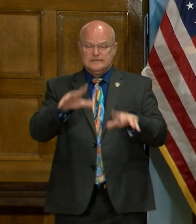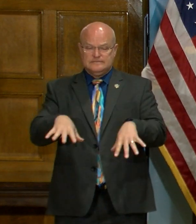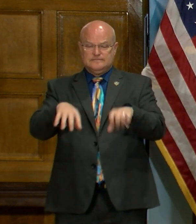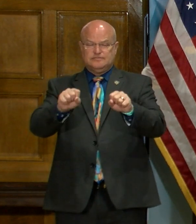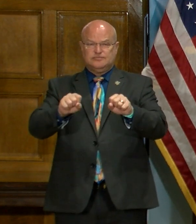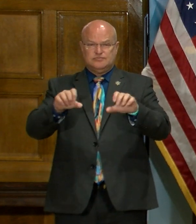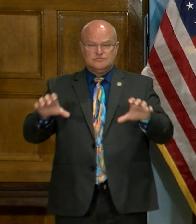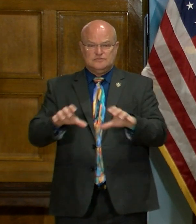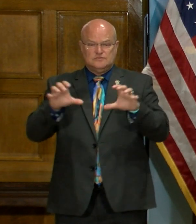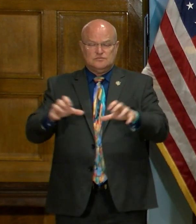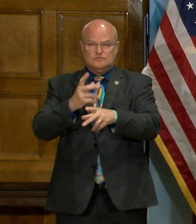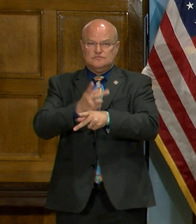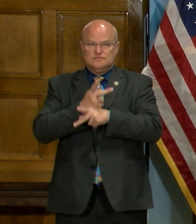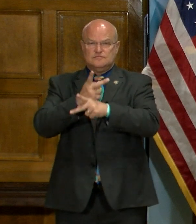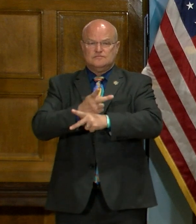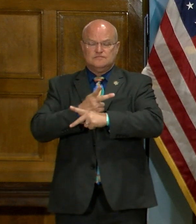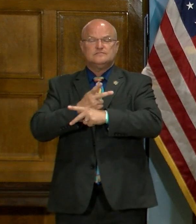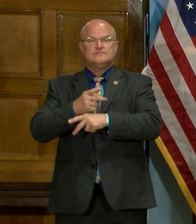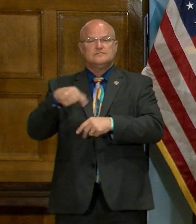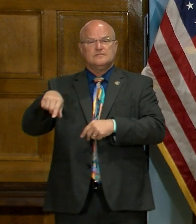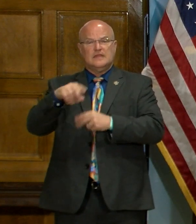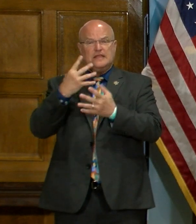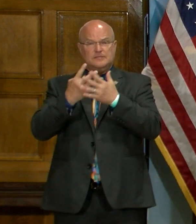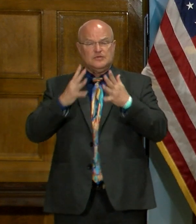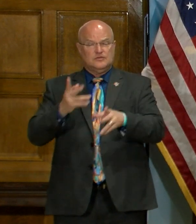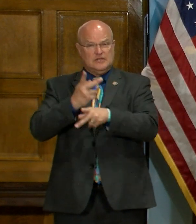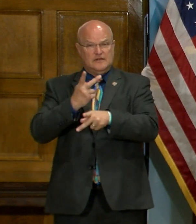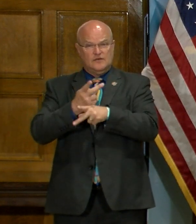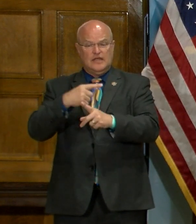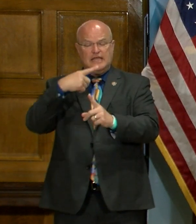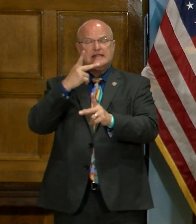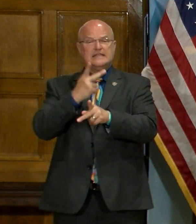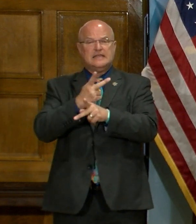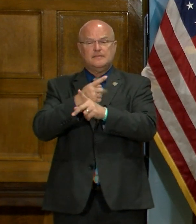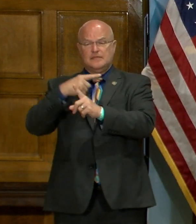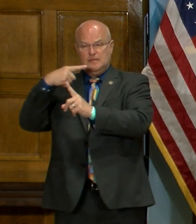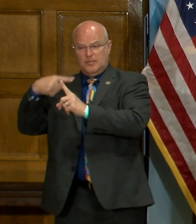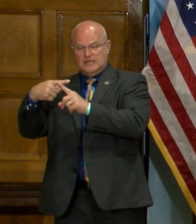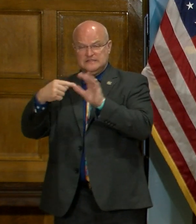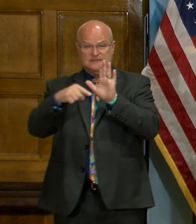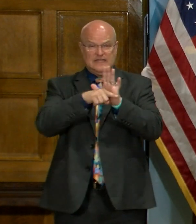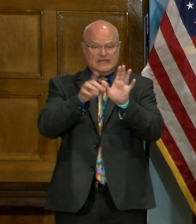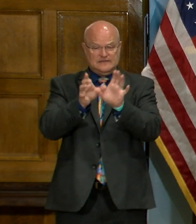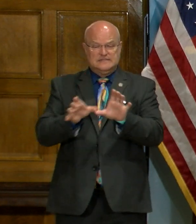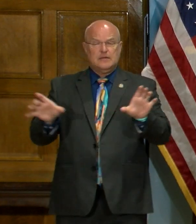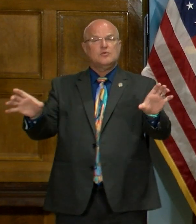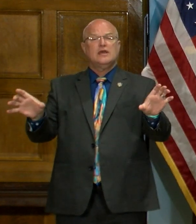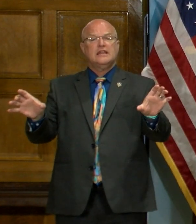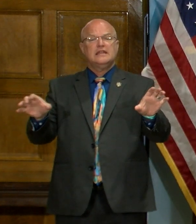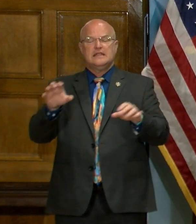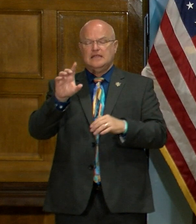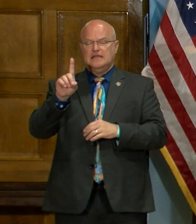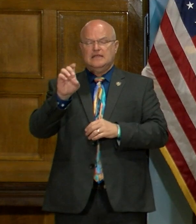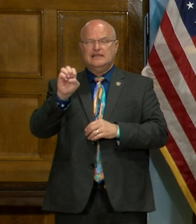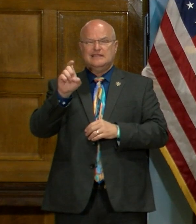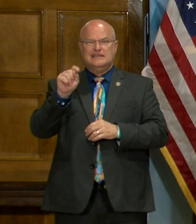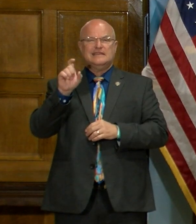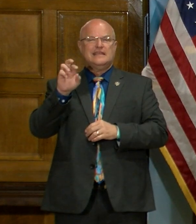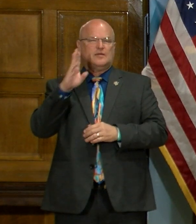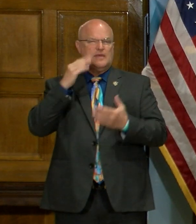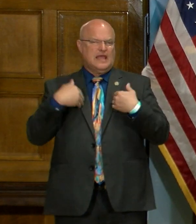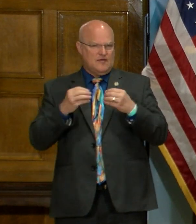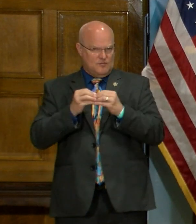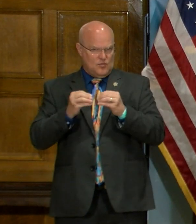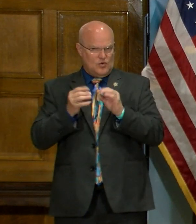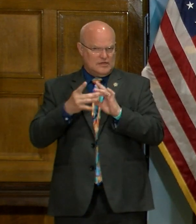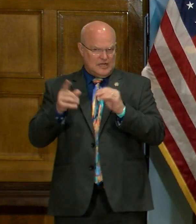to make sure those inmates are cared for, that we keep the positive and negative separated, and Dexter might have some more to